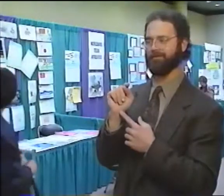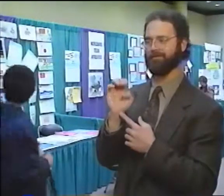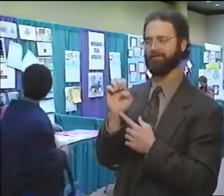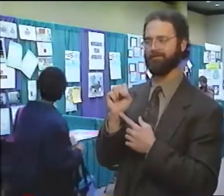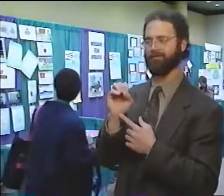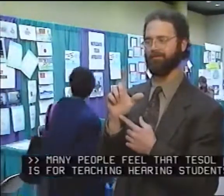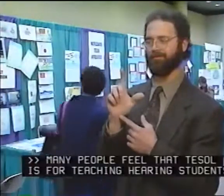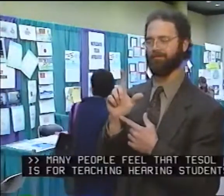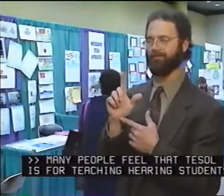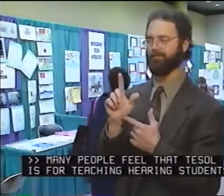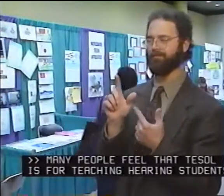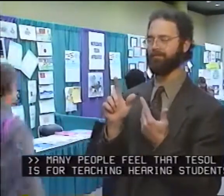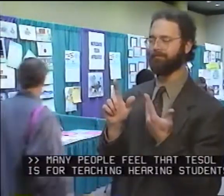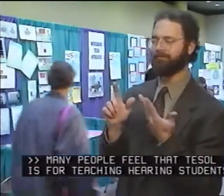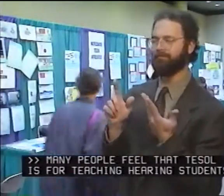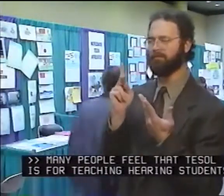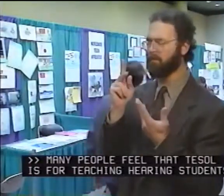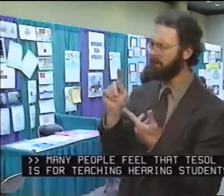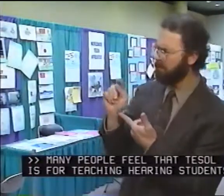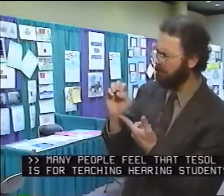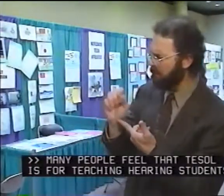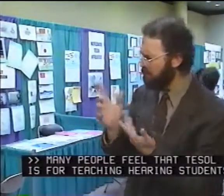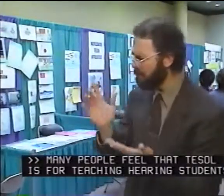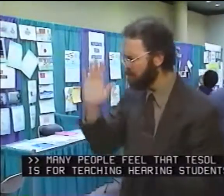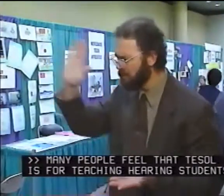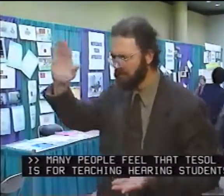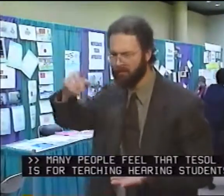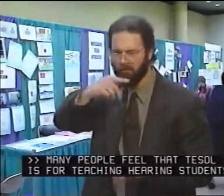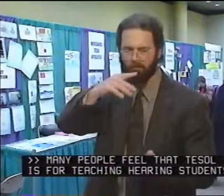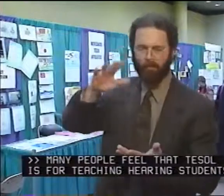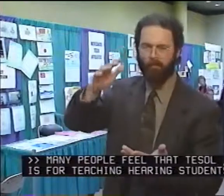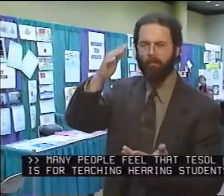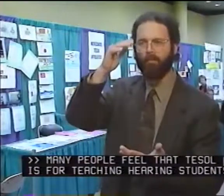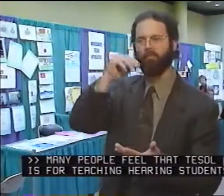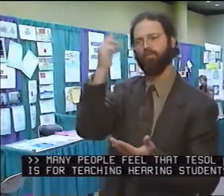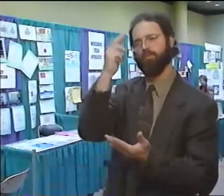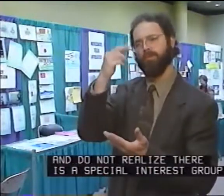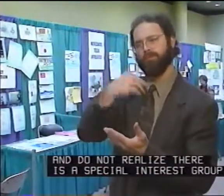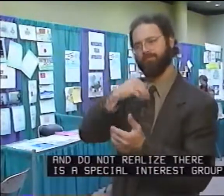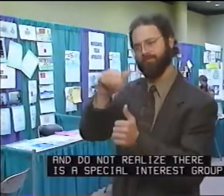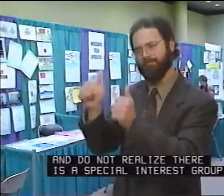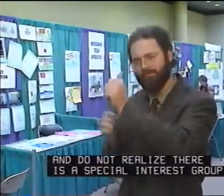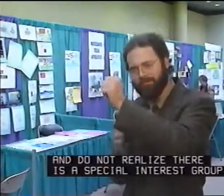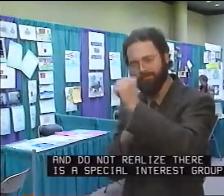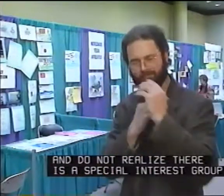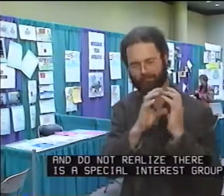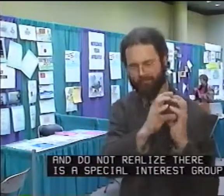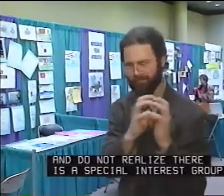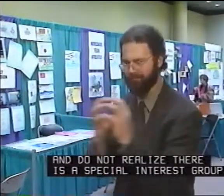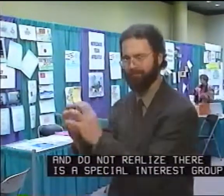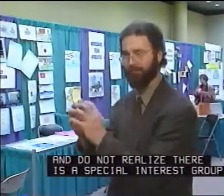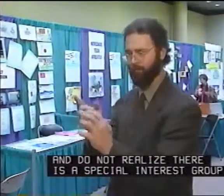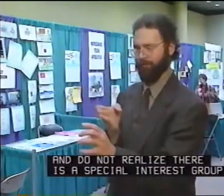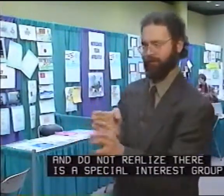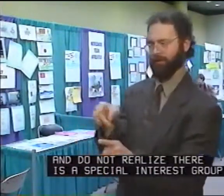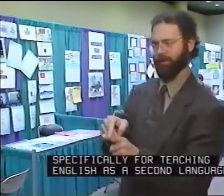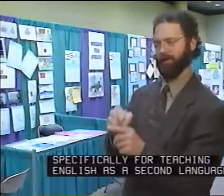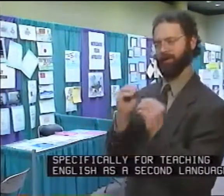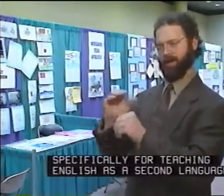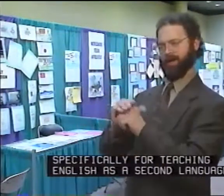Many people feel that TESOL is for teaching hearing students and do not realize there is a special interest group specifically for